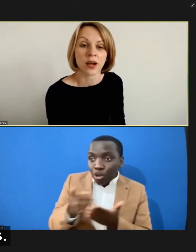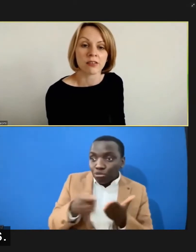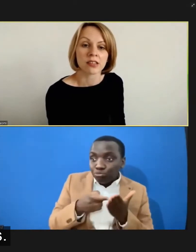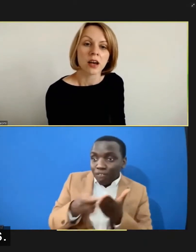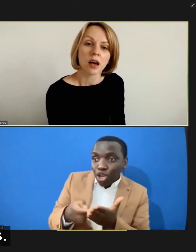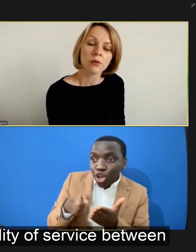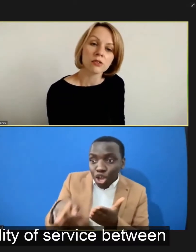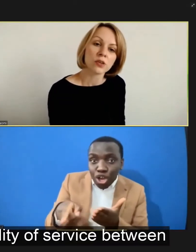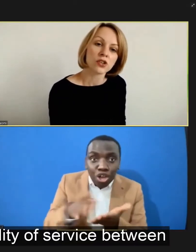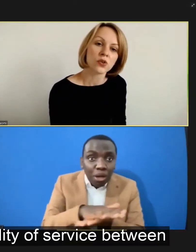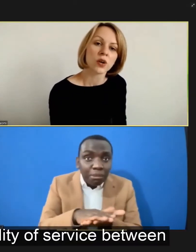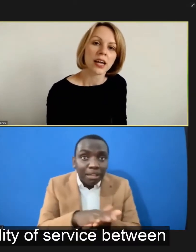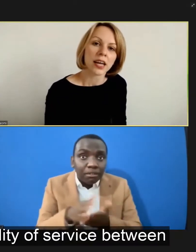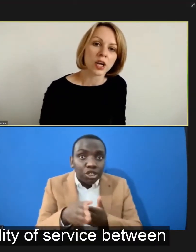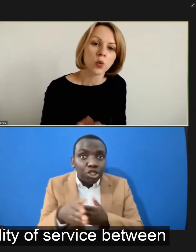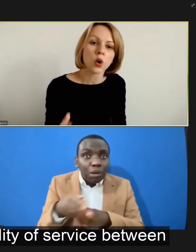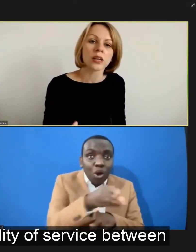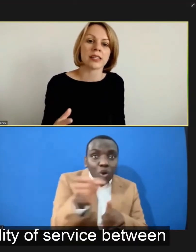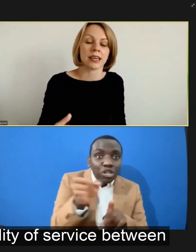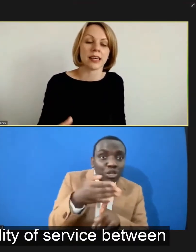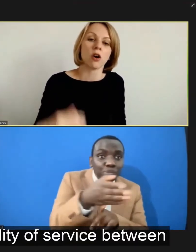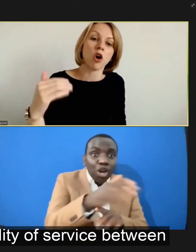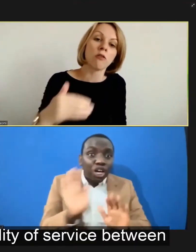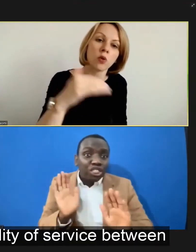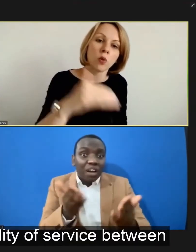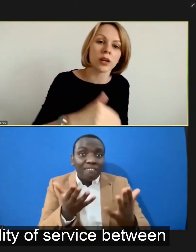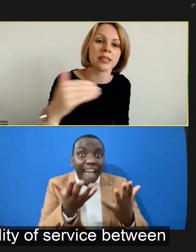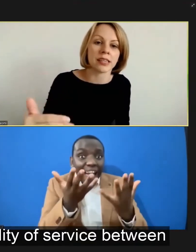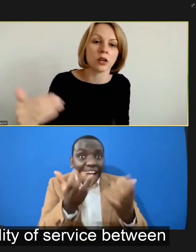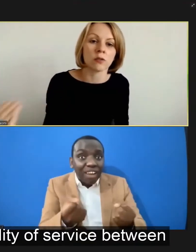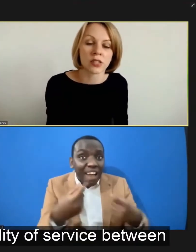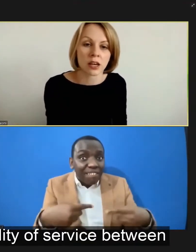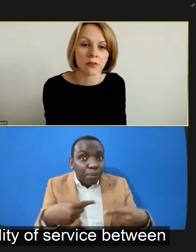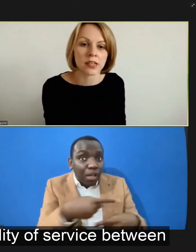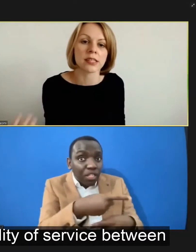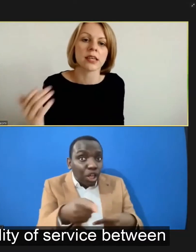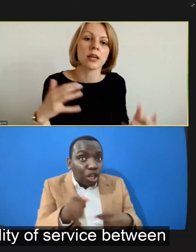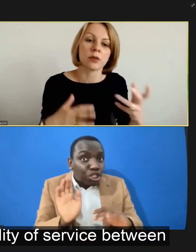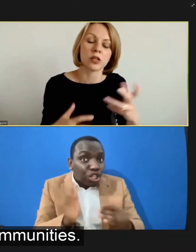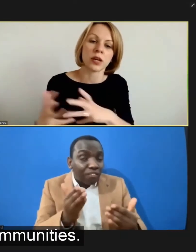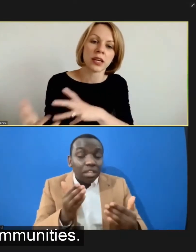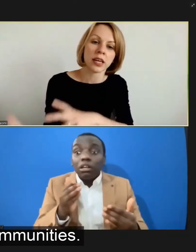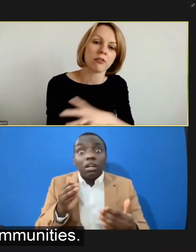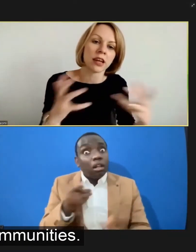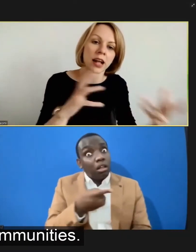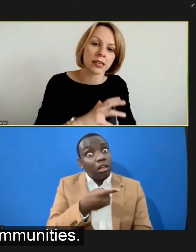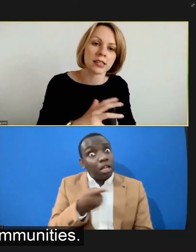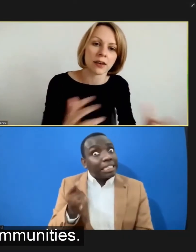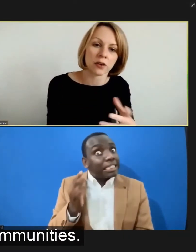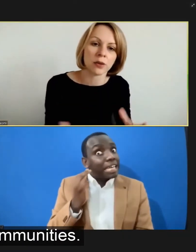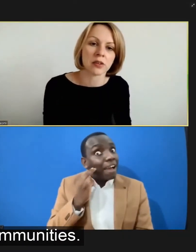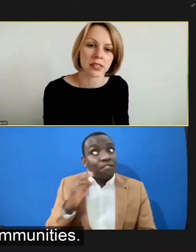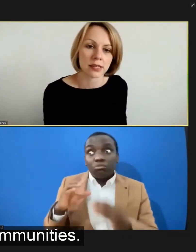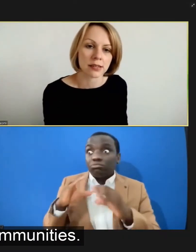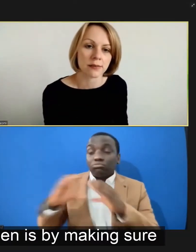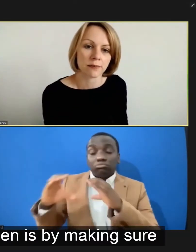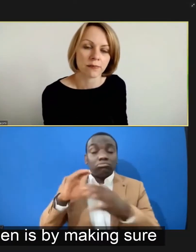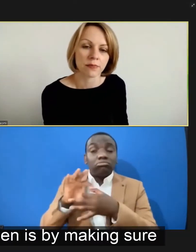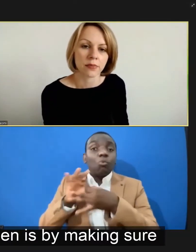areas. I want to ensure equality of service between hearing and deaf